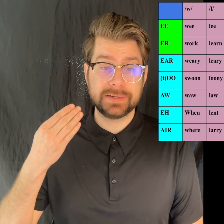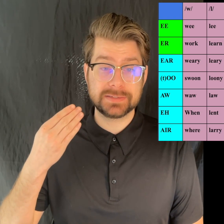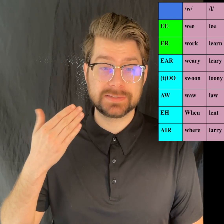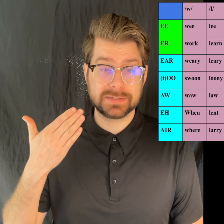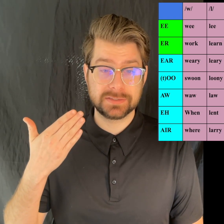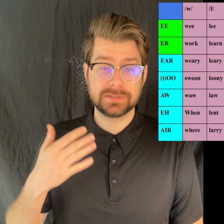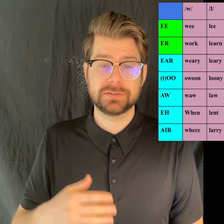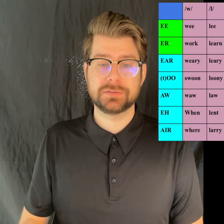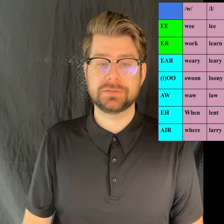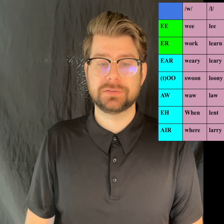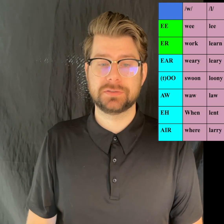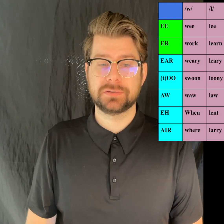lent,